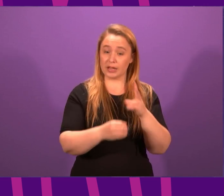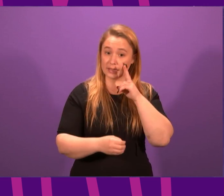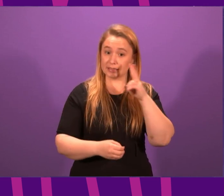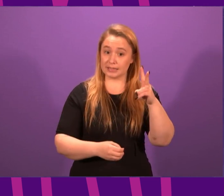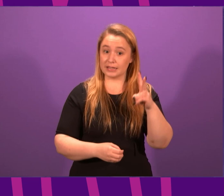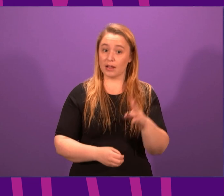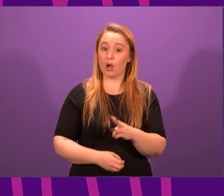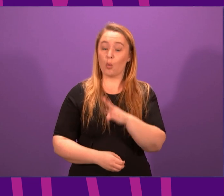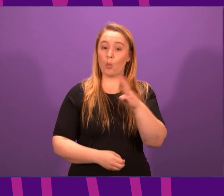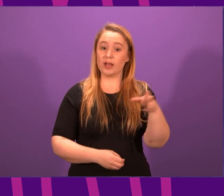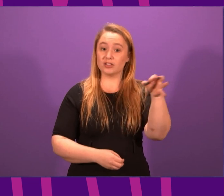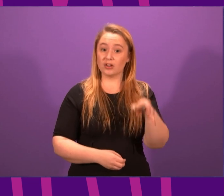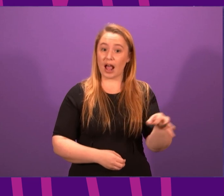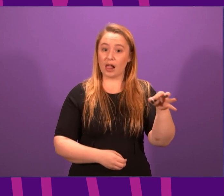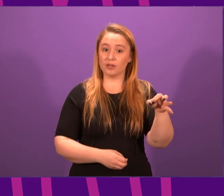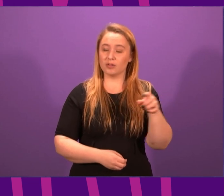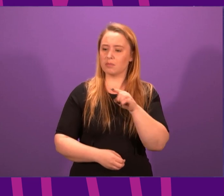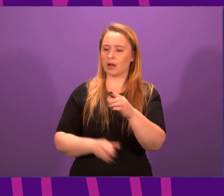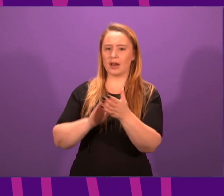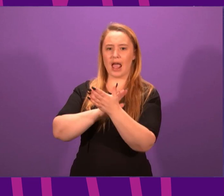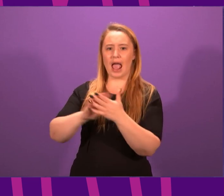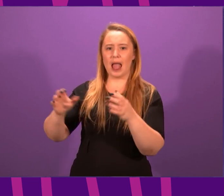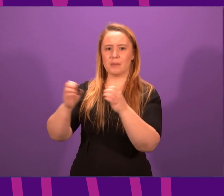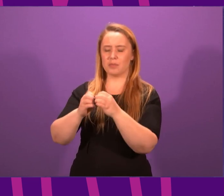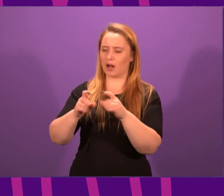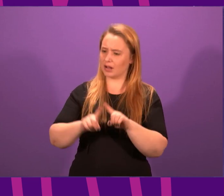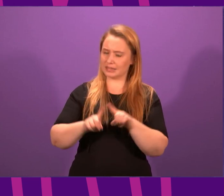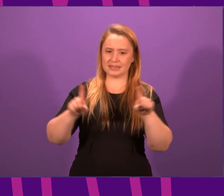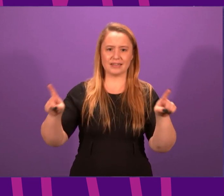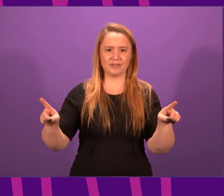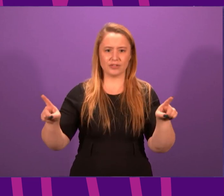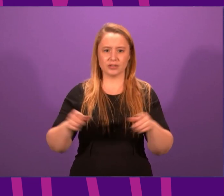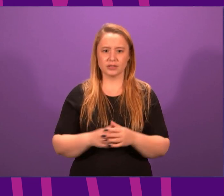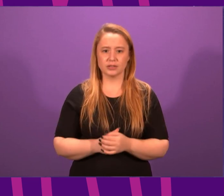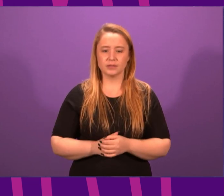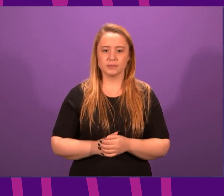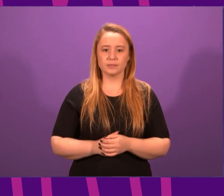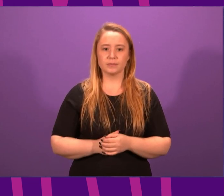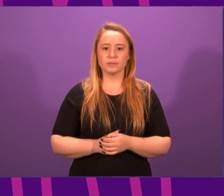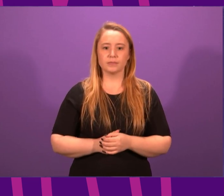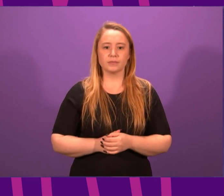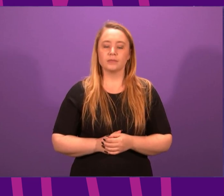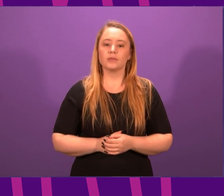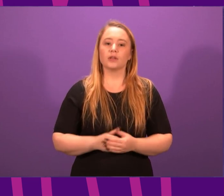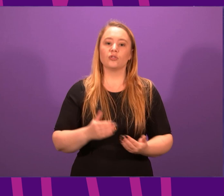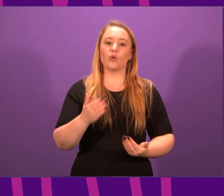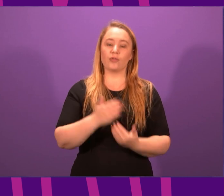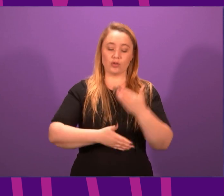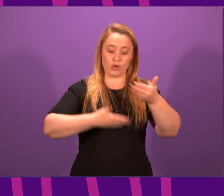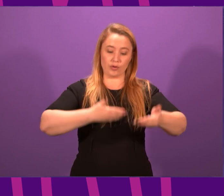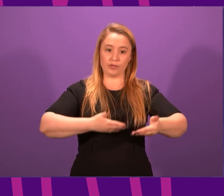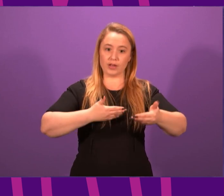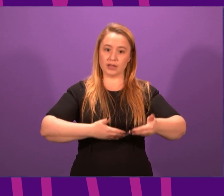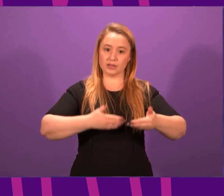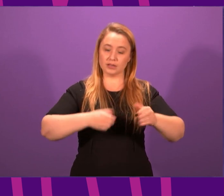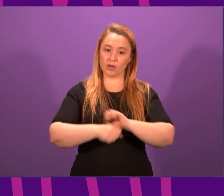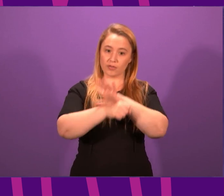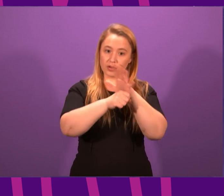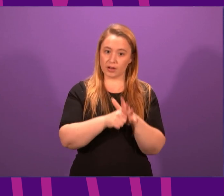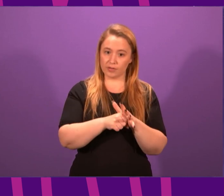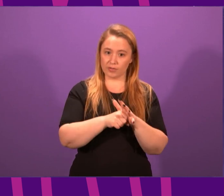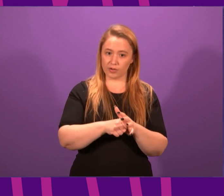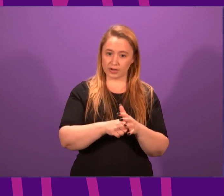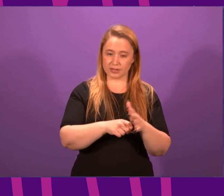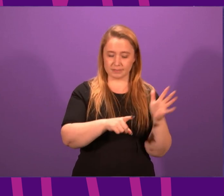from Tyree, but not Helensburgh, 142 miles away by road and ferry. As we move into this new phase of fighting the virus, we need more targeted